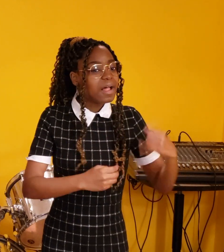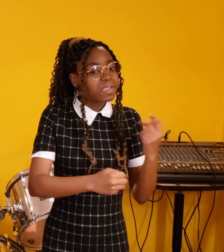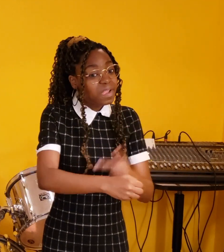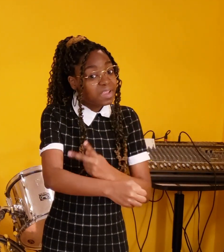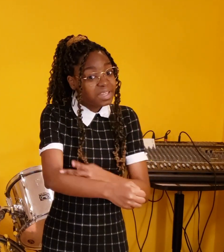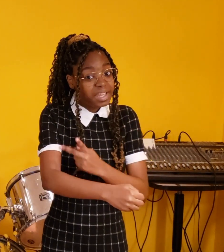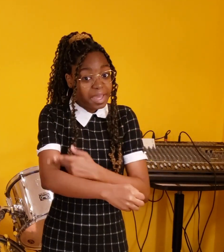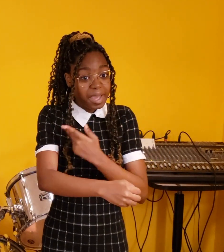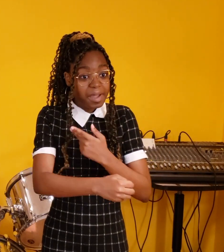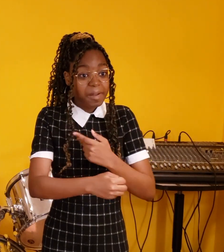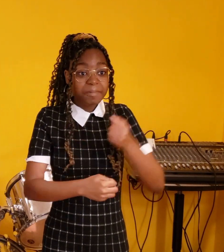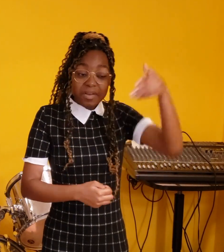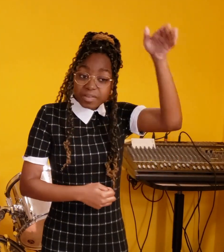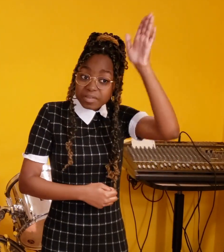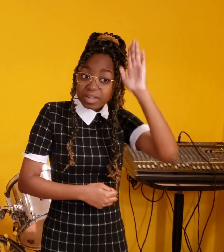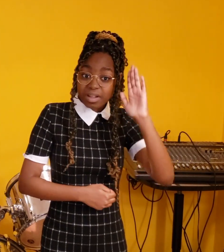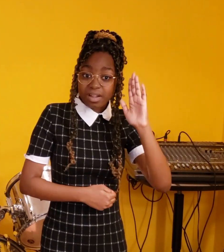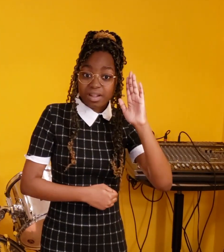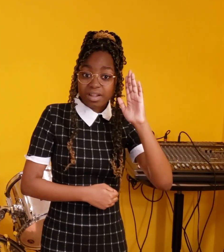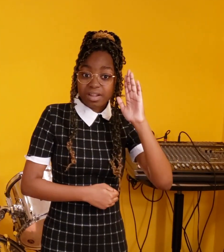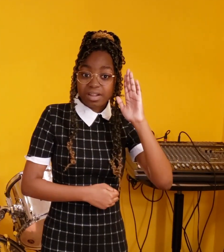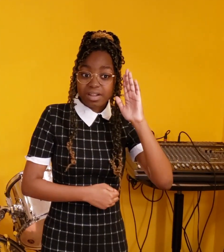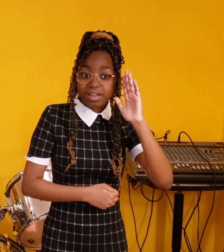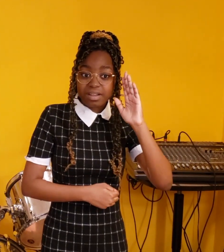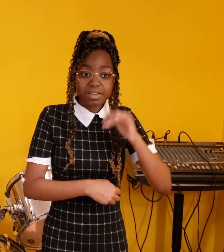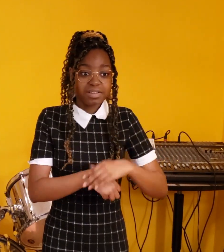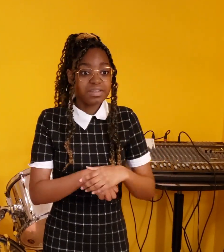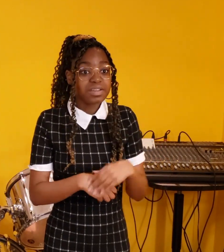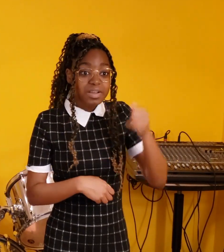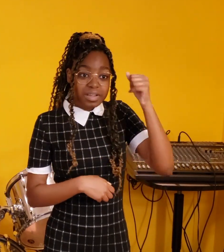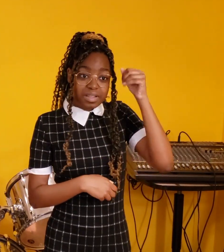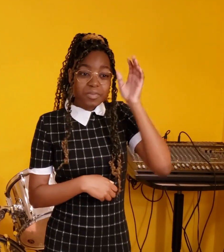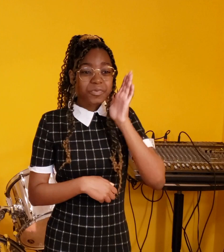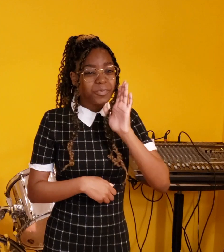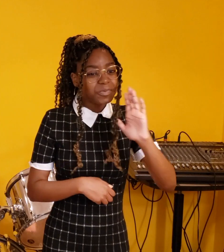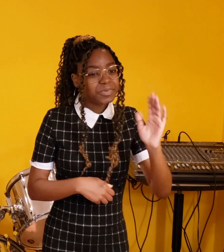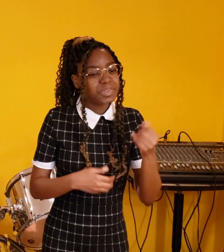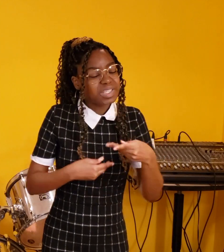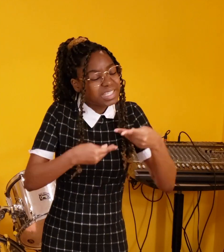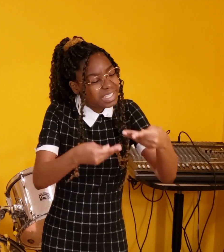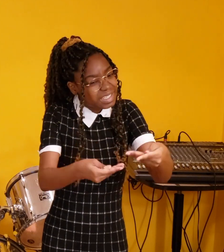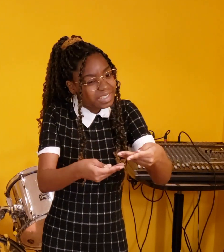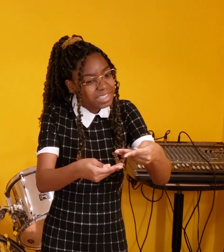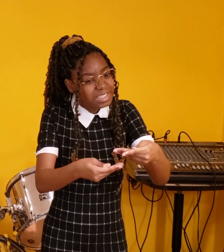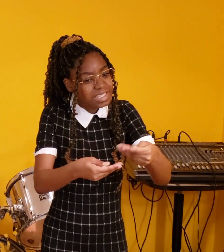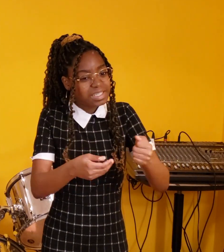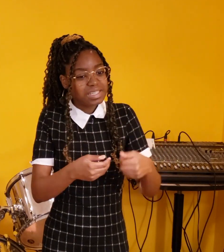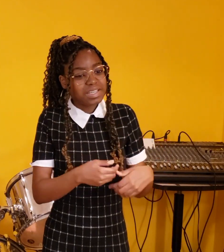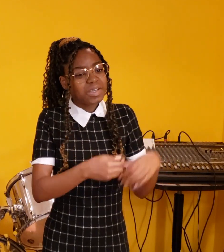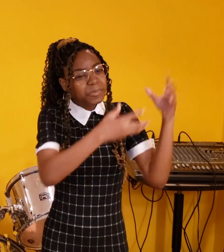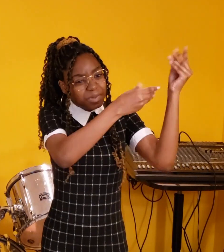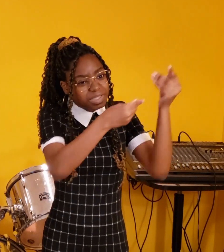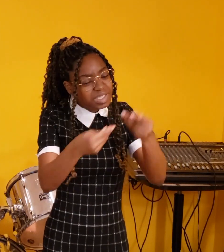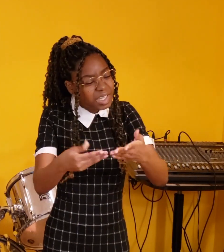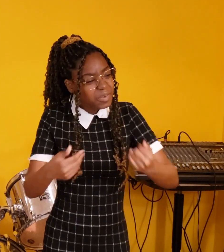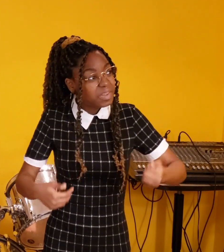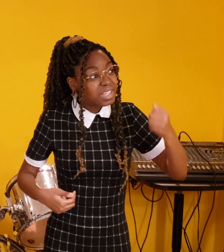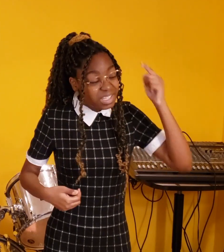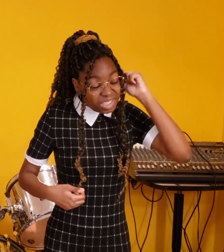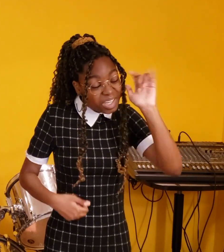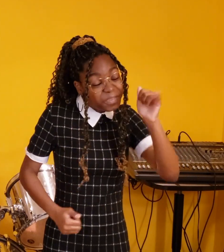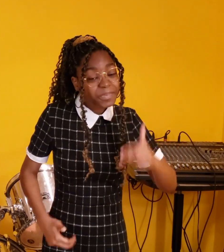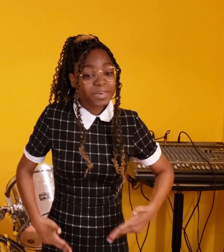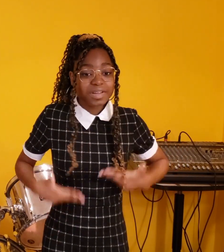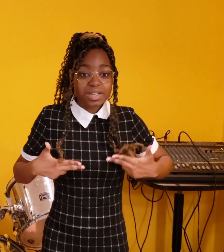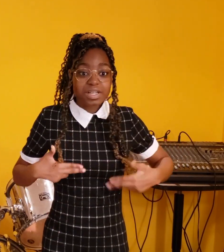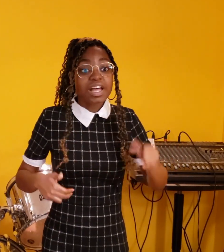all who will put their trust in him. I'm going to say that again. You know I'm going to say that again. And what I'm saying is that the promise that God the Father made to God the Son was that if